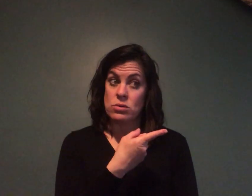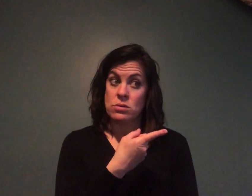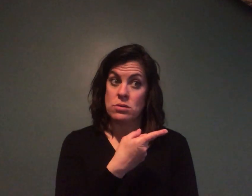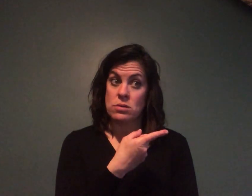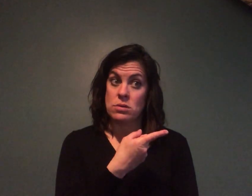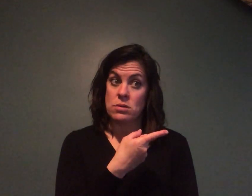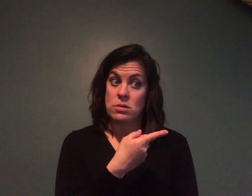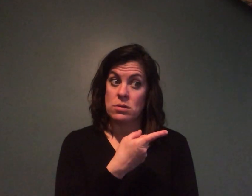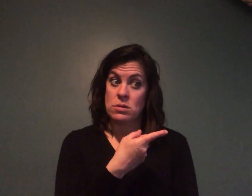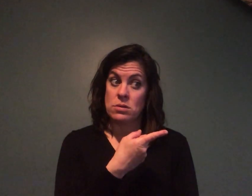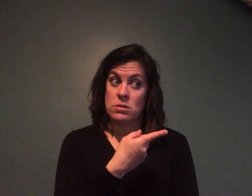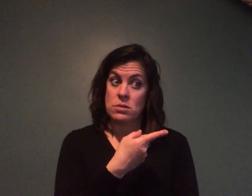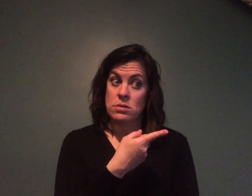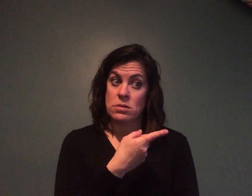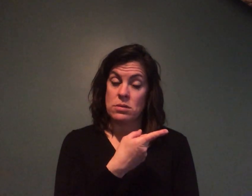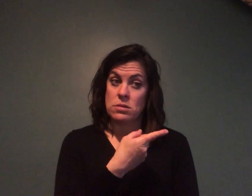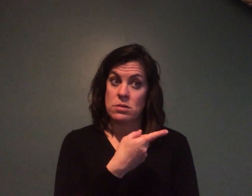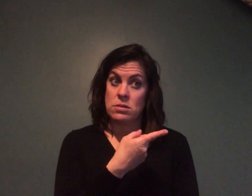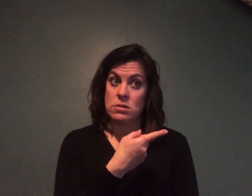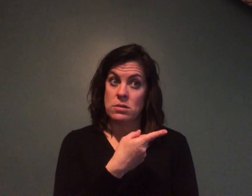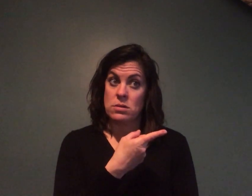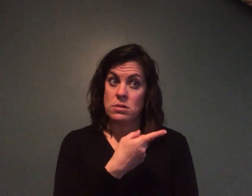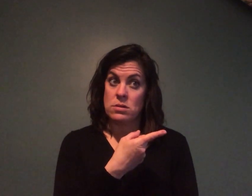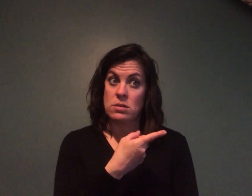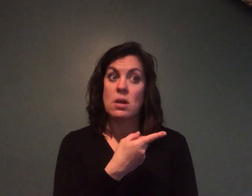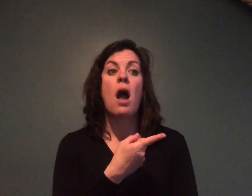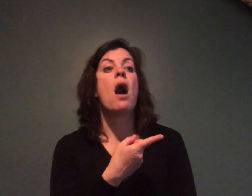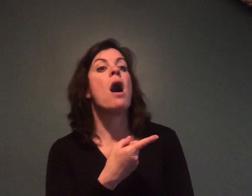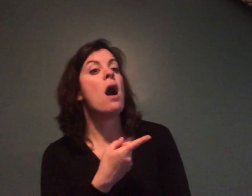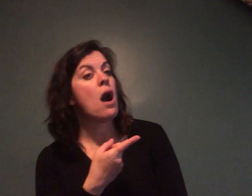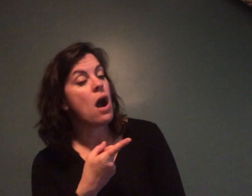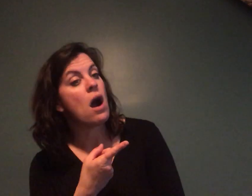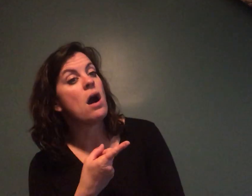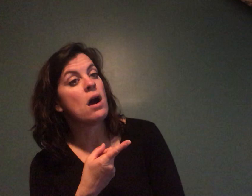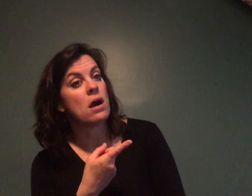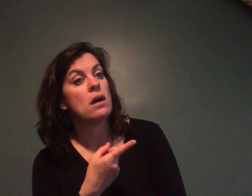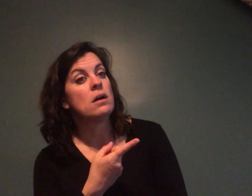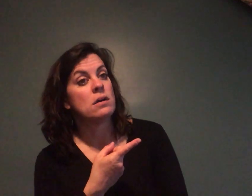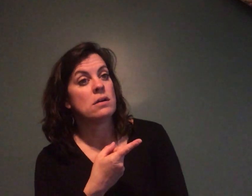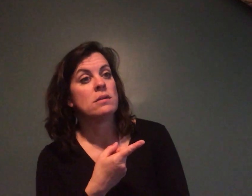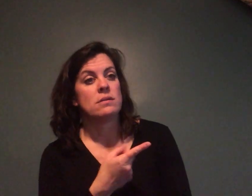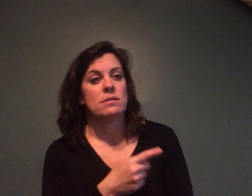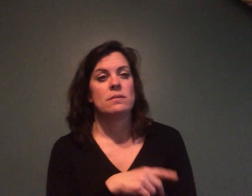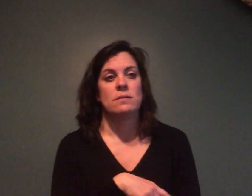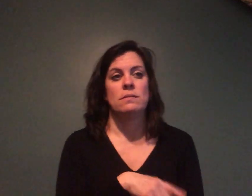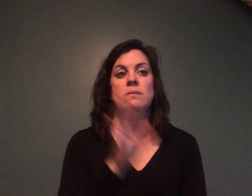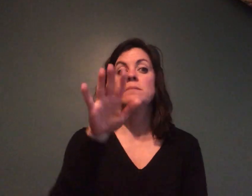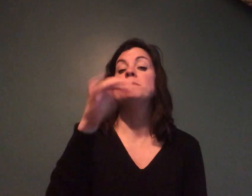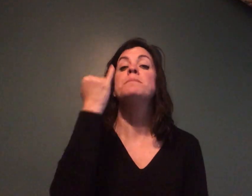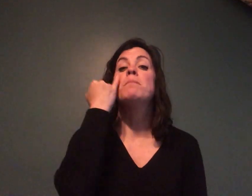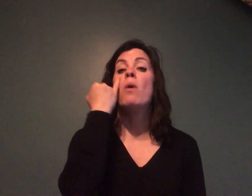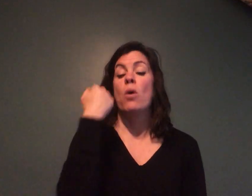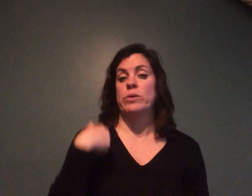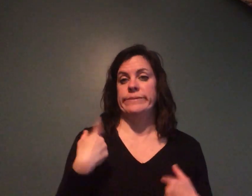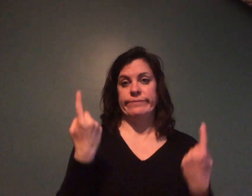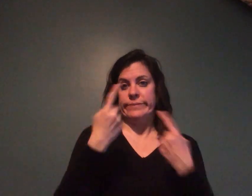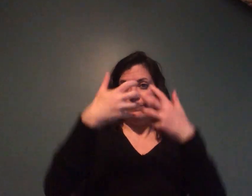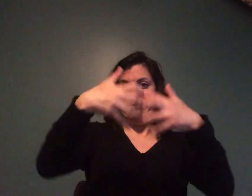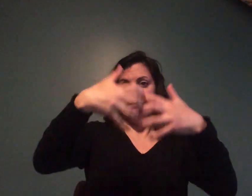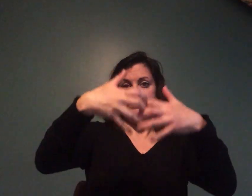Right here. If I had something I didn't want somebody to operate. Let's say you have a window air conditioner, and